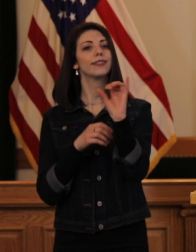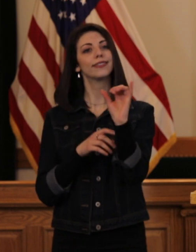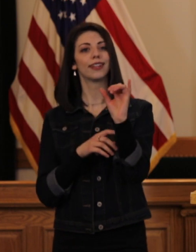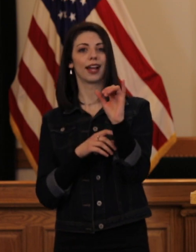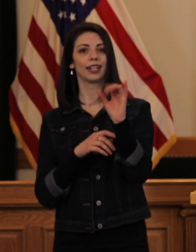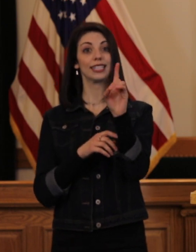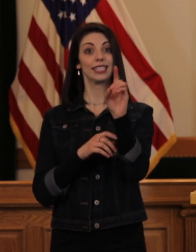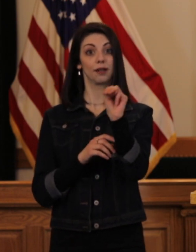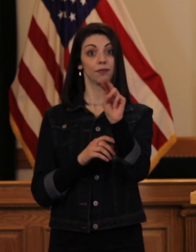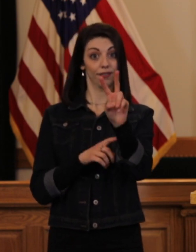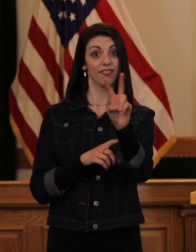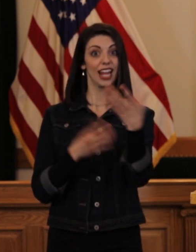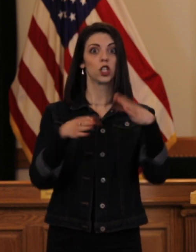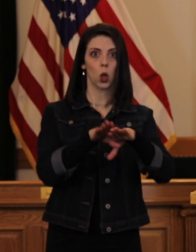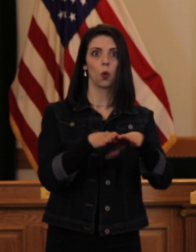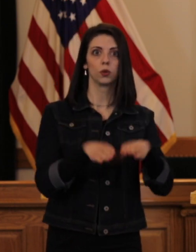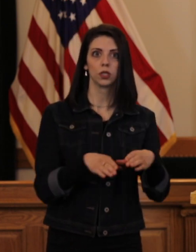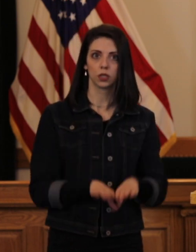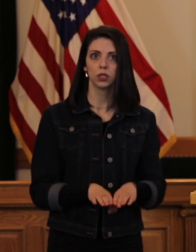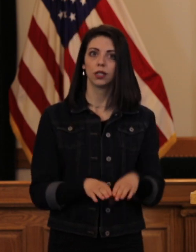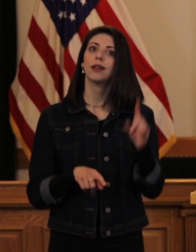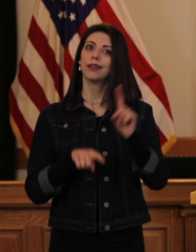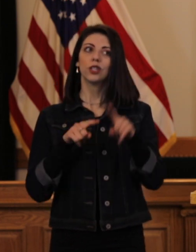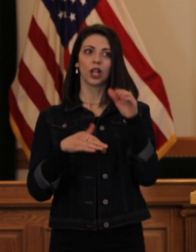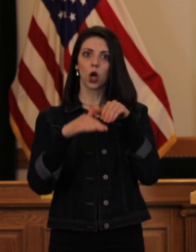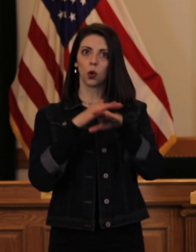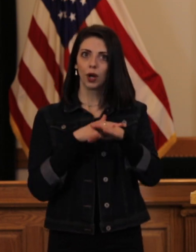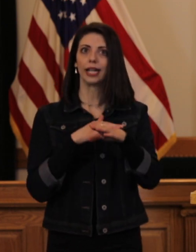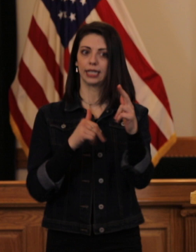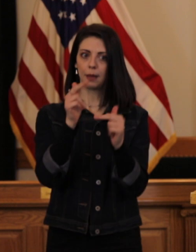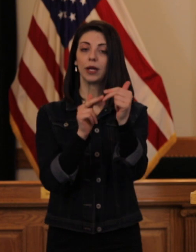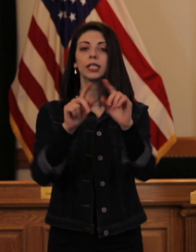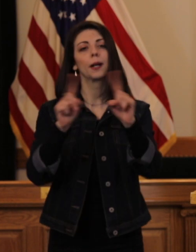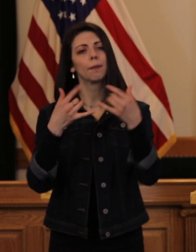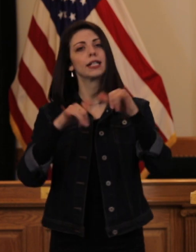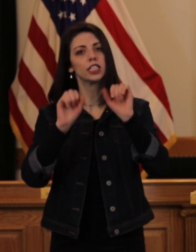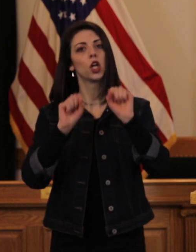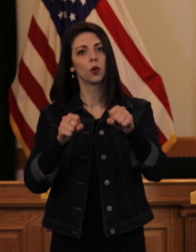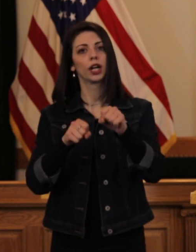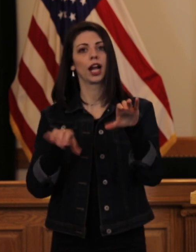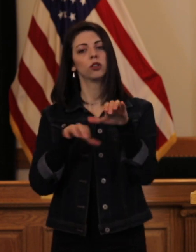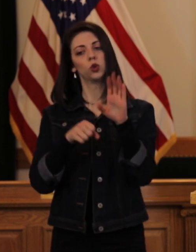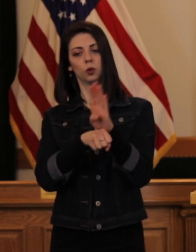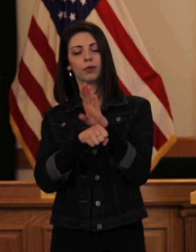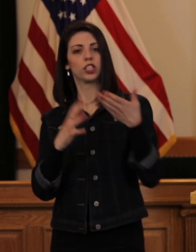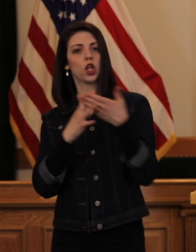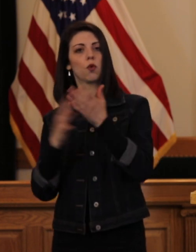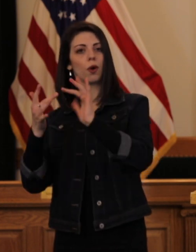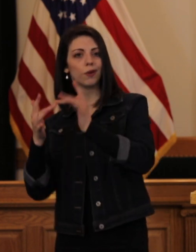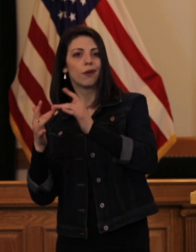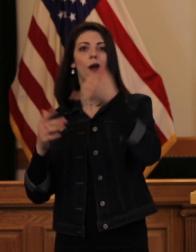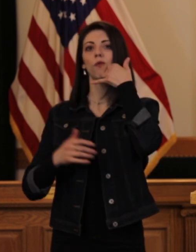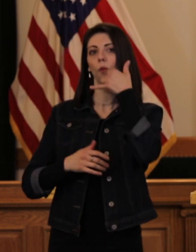Vehicles. Although these facilities are closed to the public, there are people manning the phones and transactions can still be accomplished. I've invited our